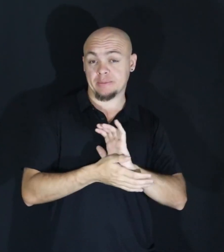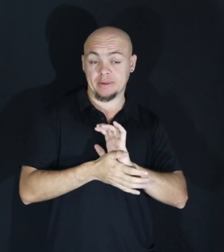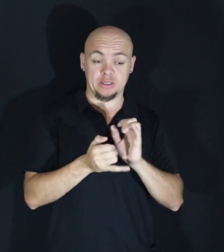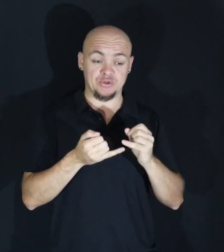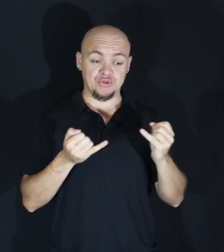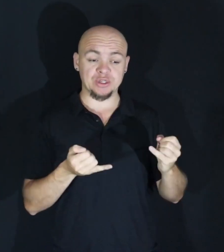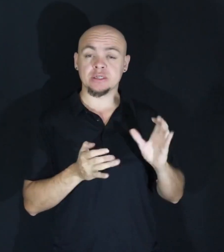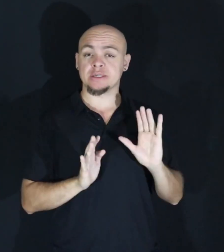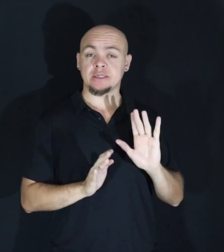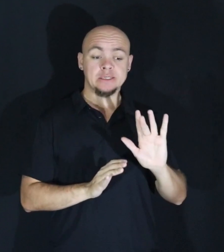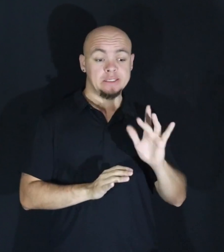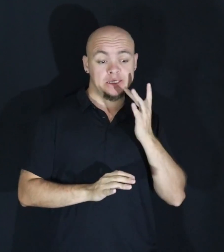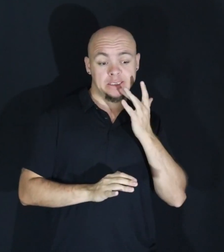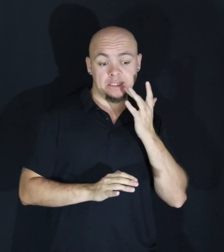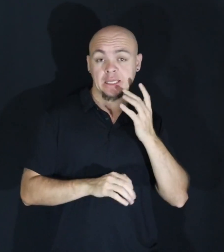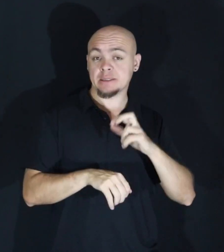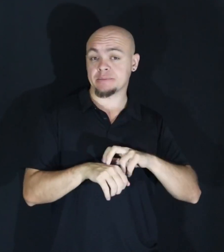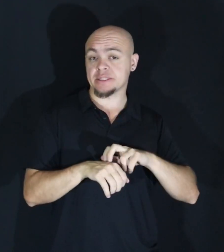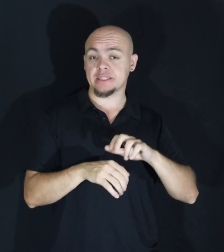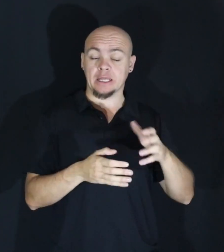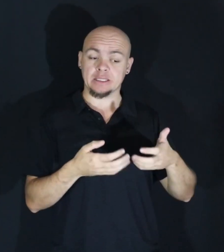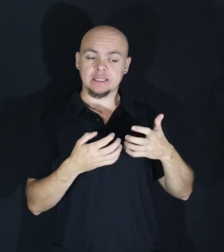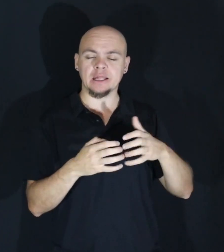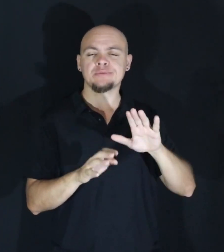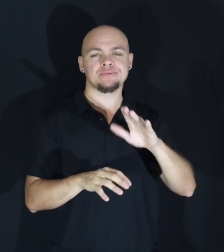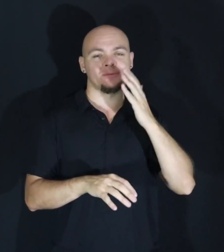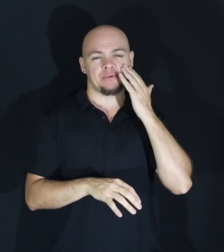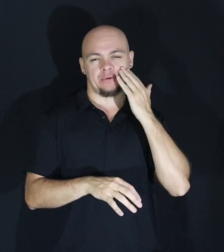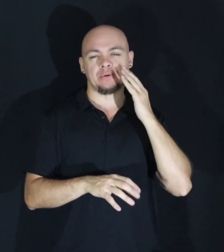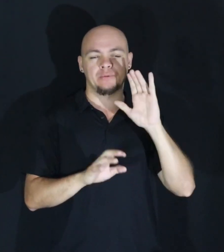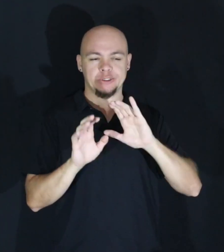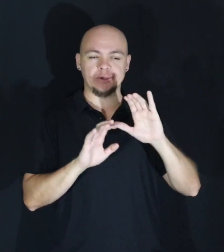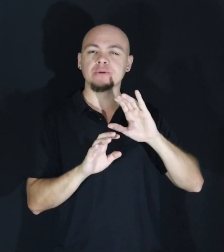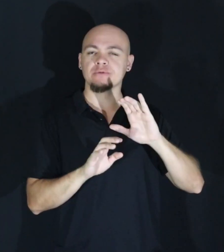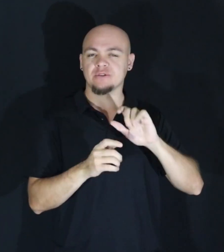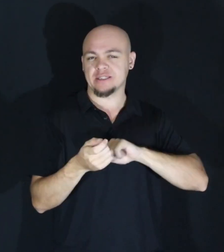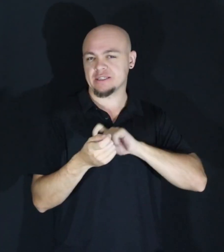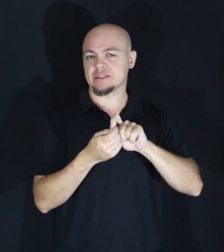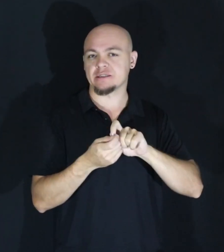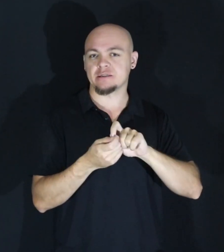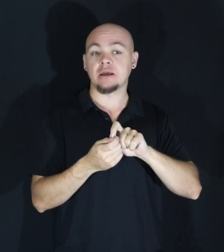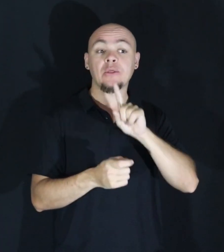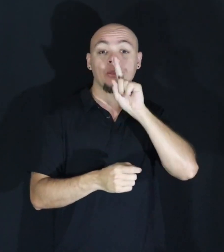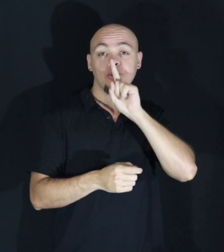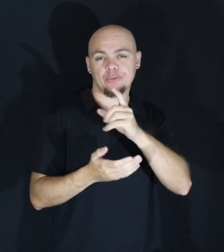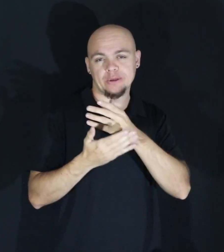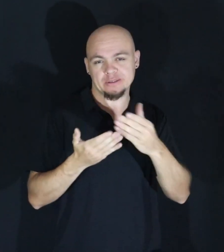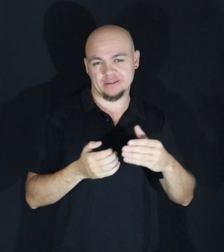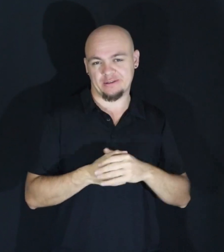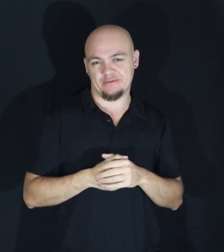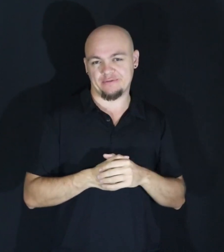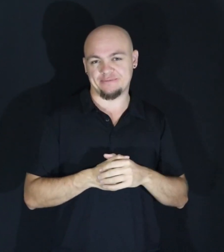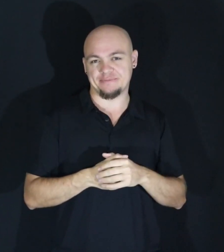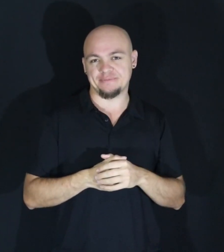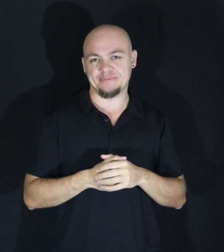or even bother tasting the potato salad, you'll know exactly what to look for: the real stuff.